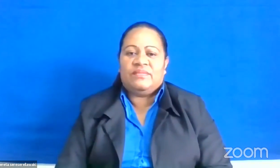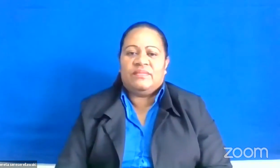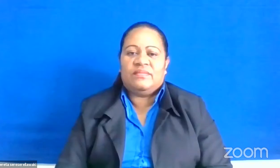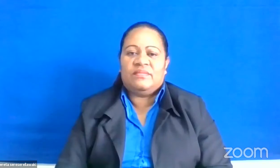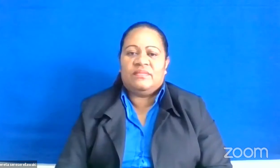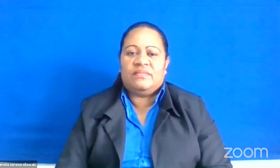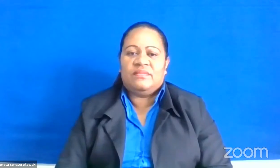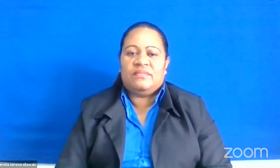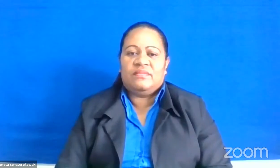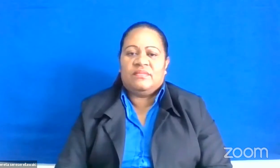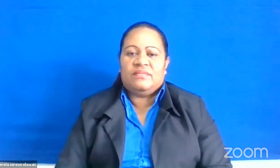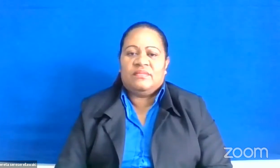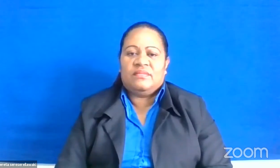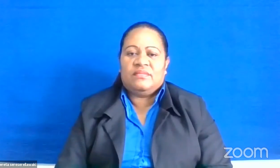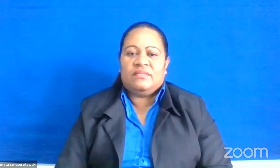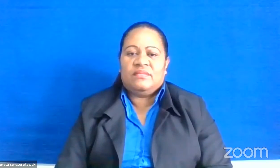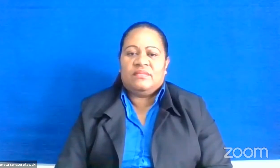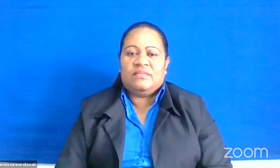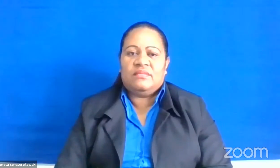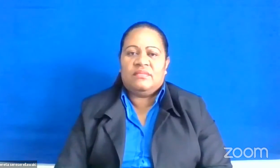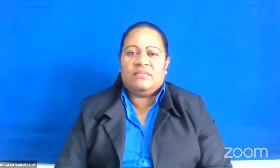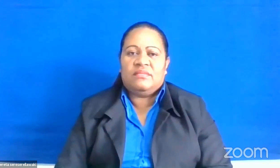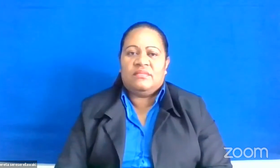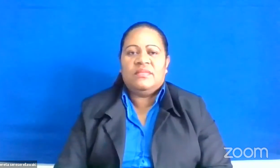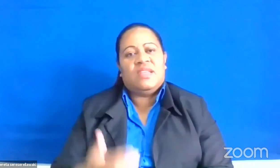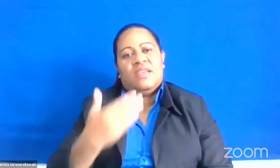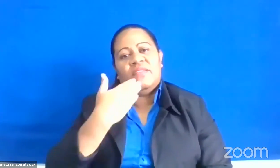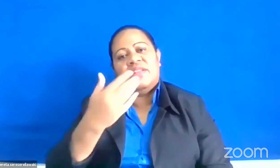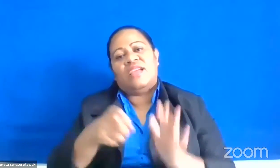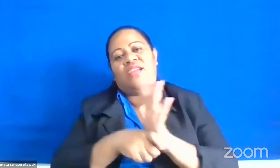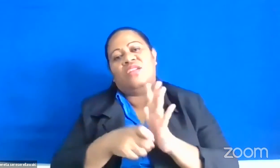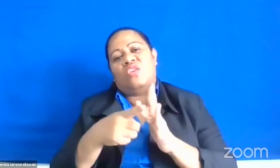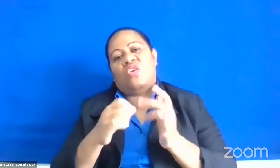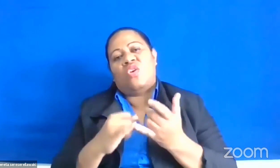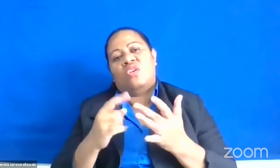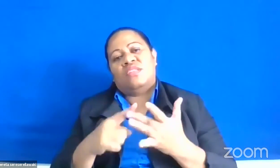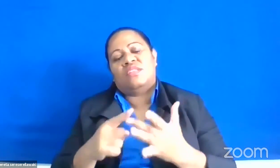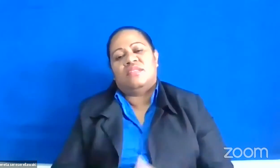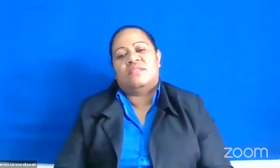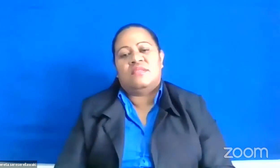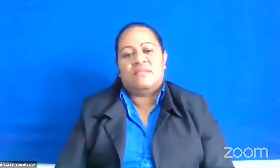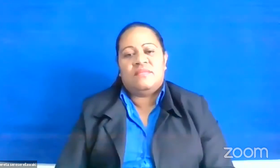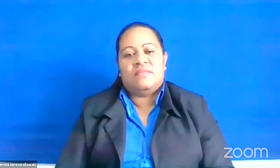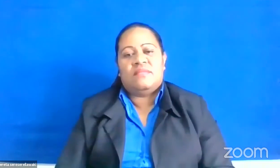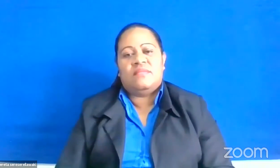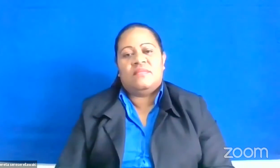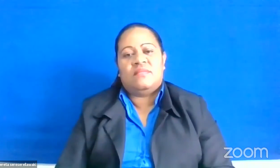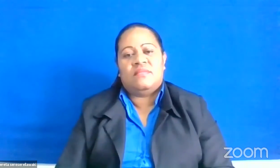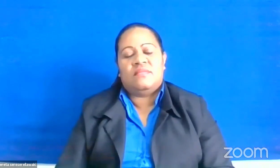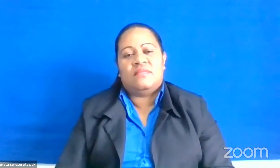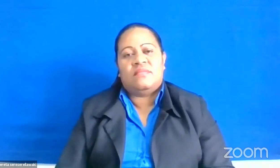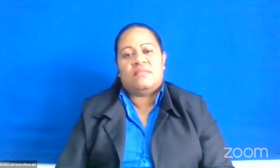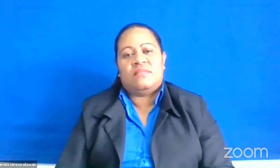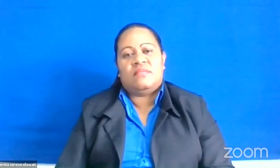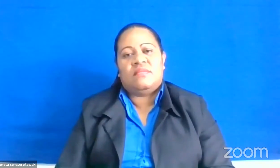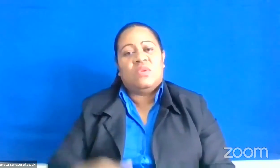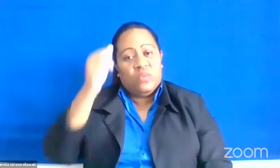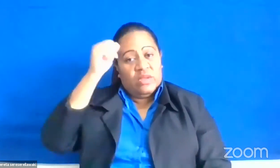continuing and another question for you uh we know that in the pacific